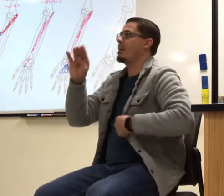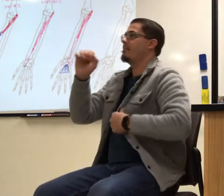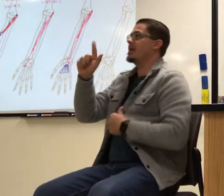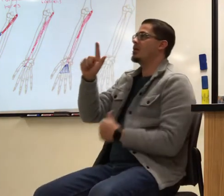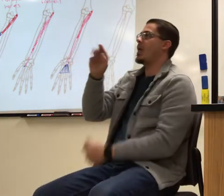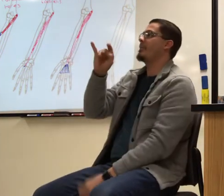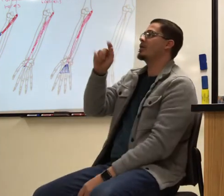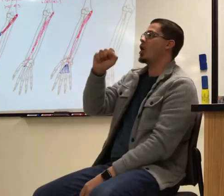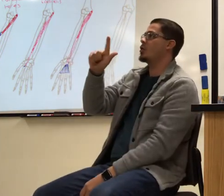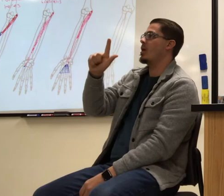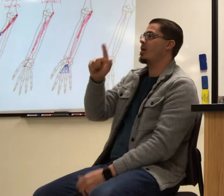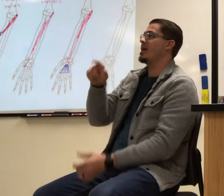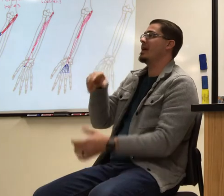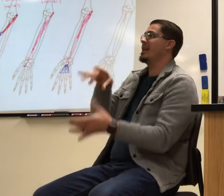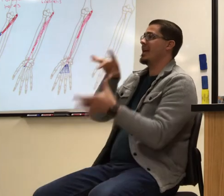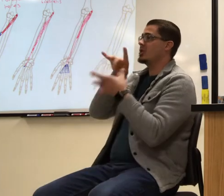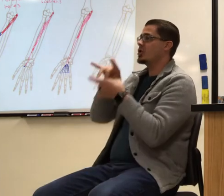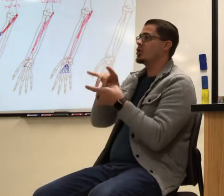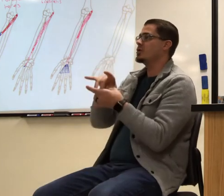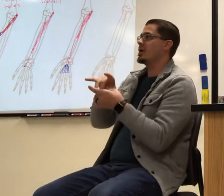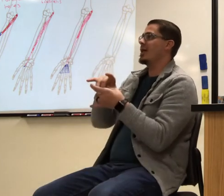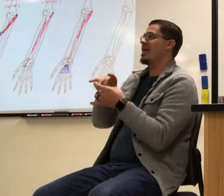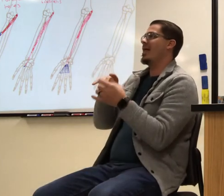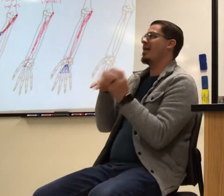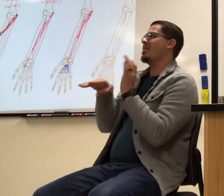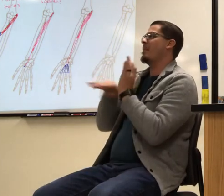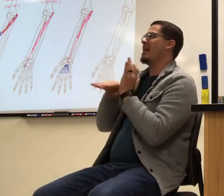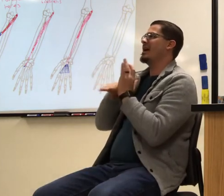of the fifth metacarpal.